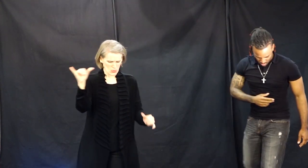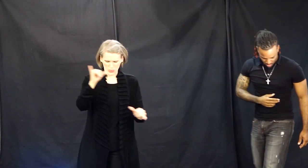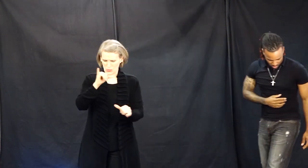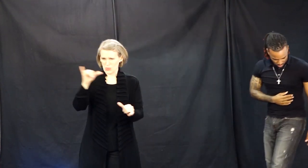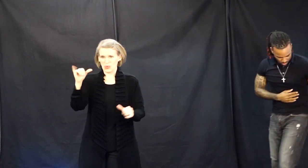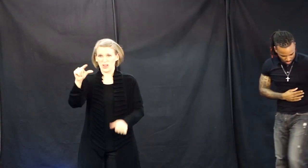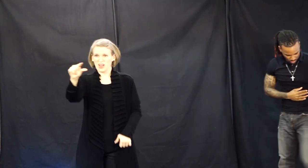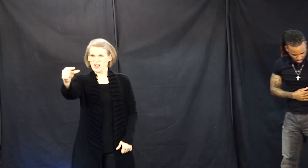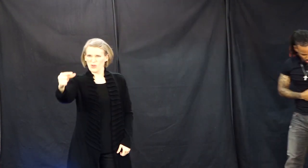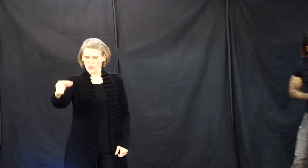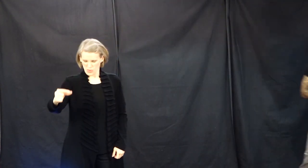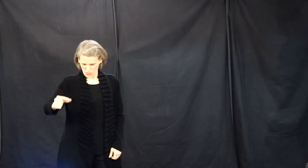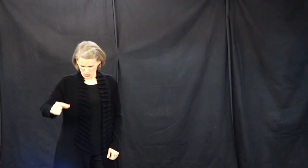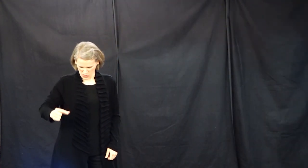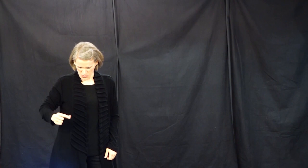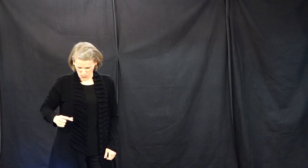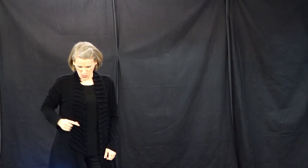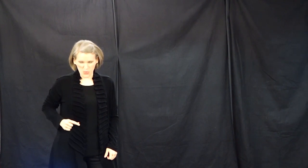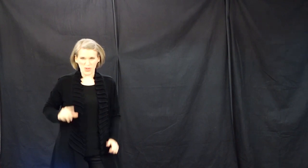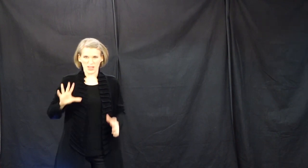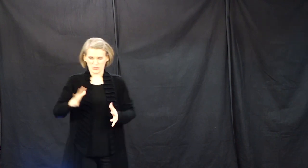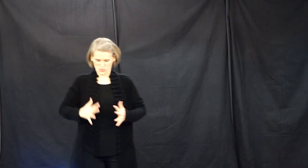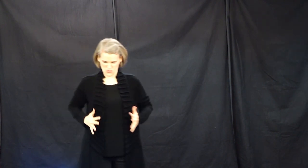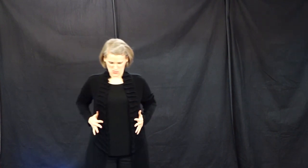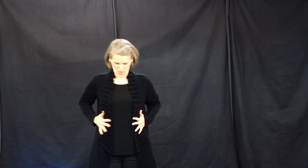I strike him right between his ribs.